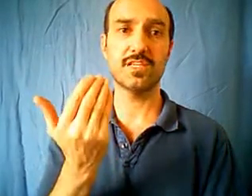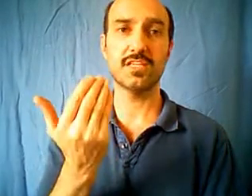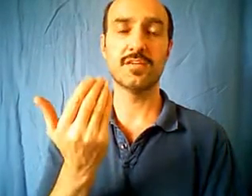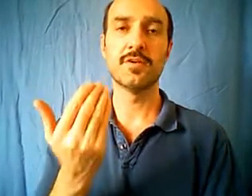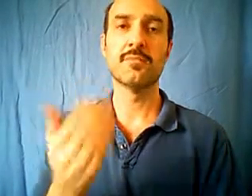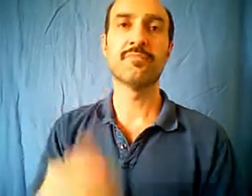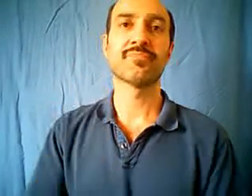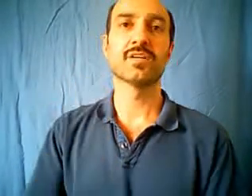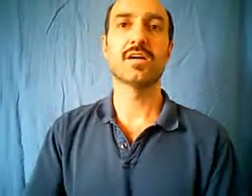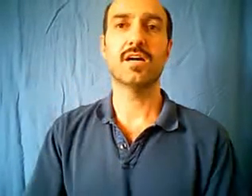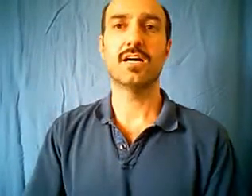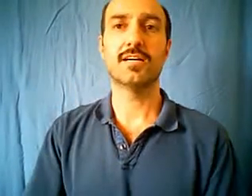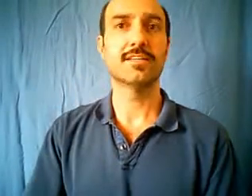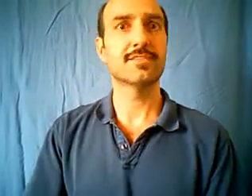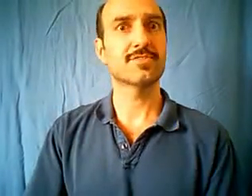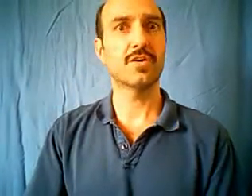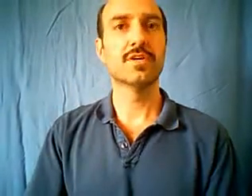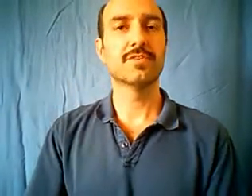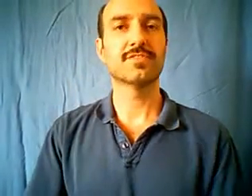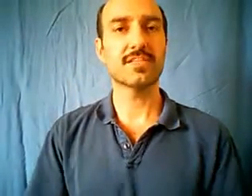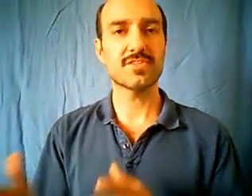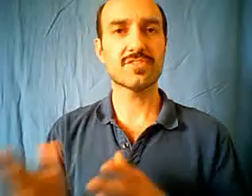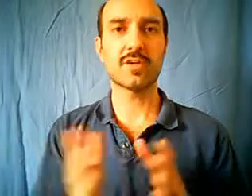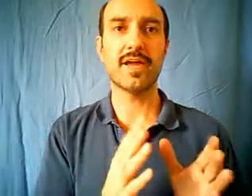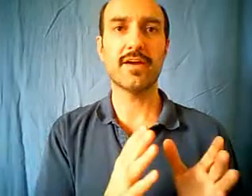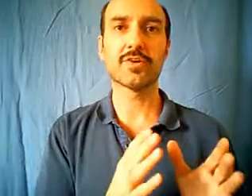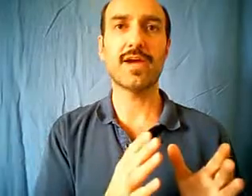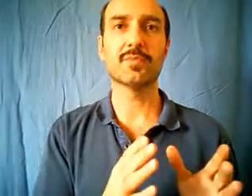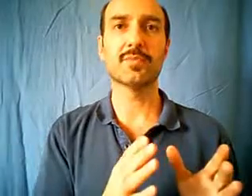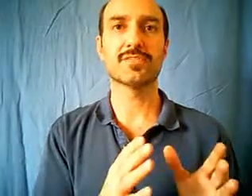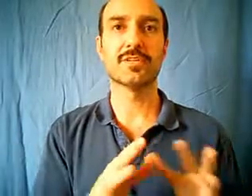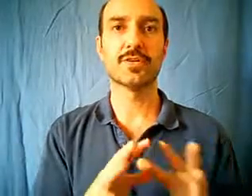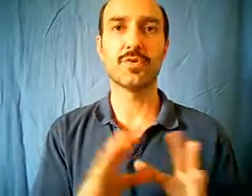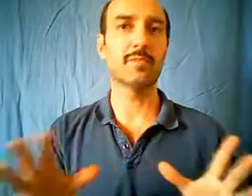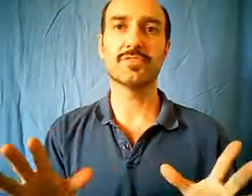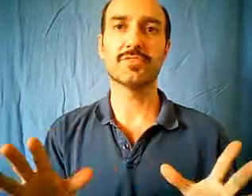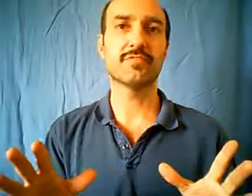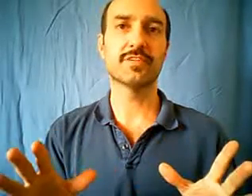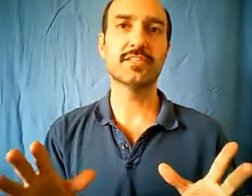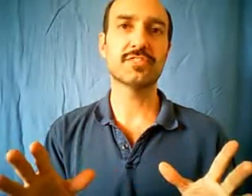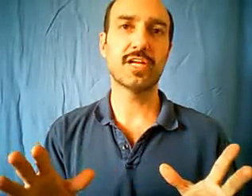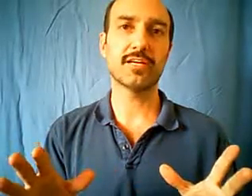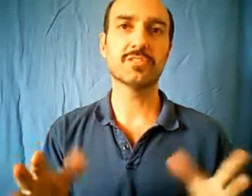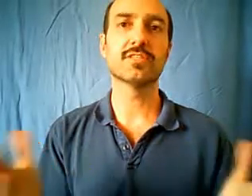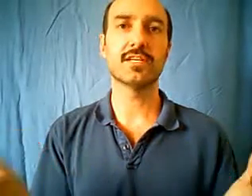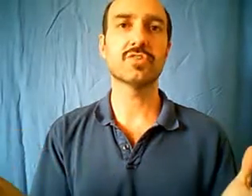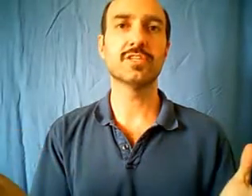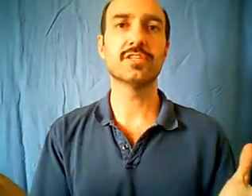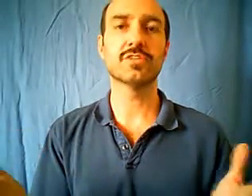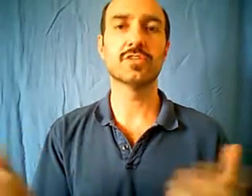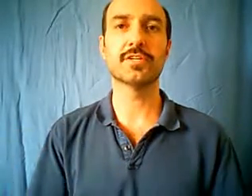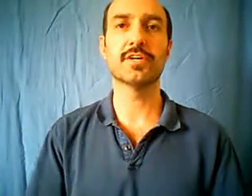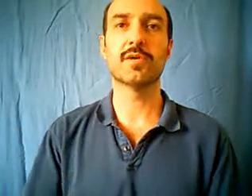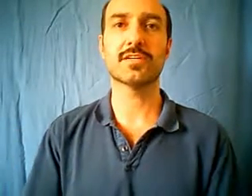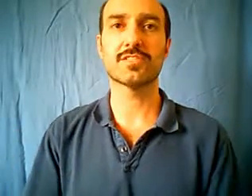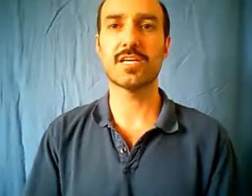15. And so that's just to compare grammars. Grammars are different in each language, and so you need to learn American Sign